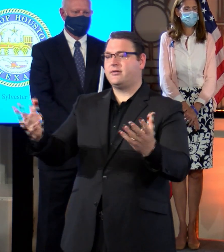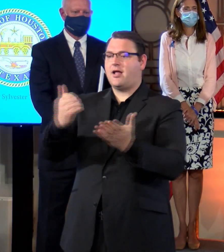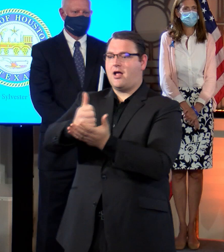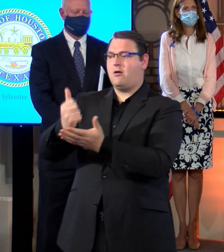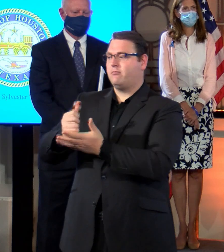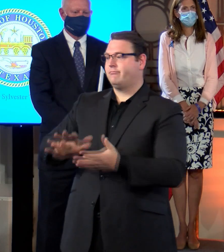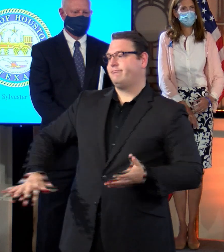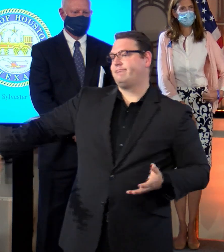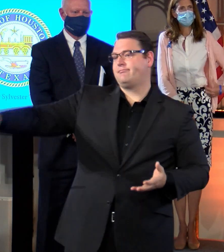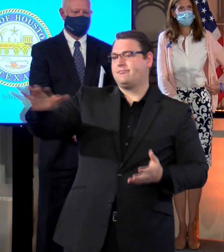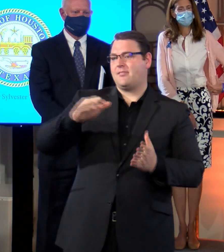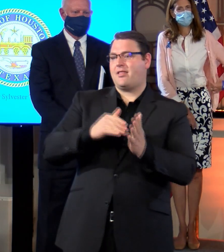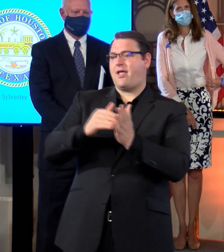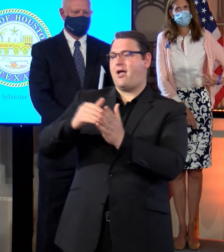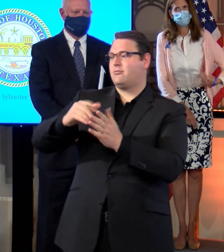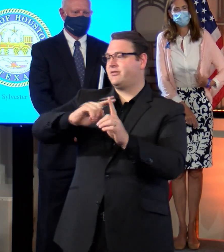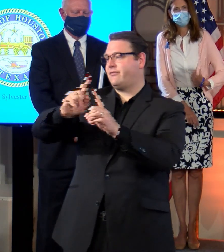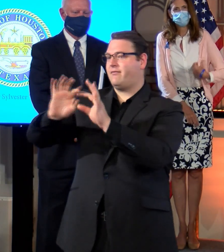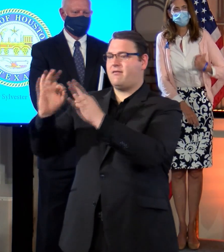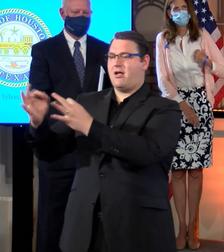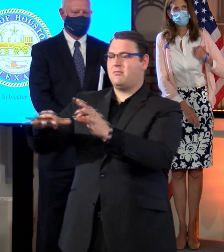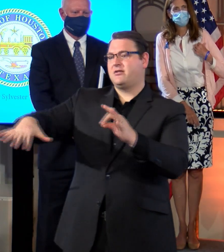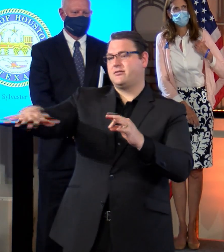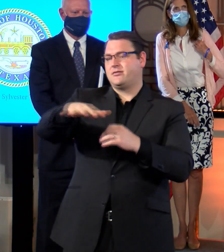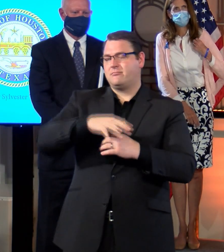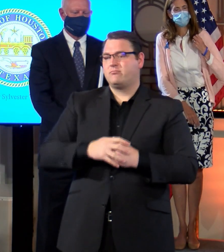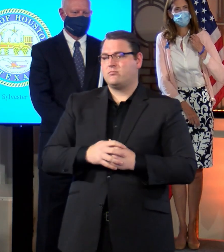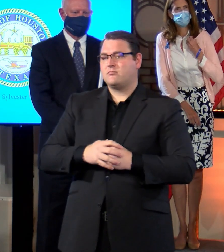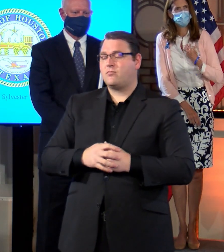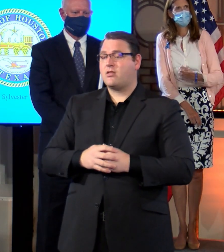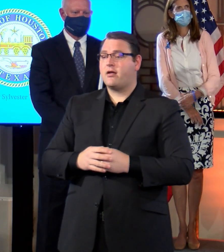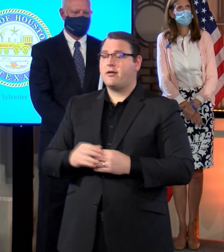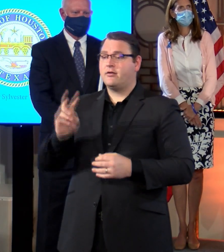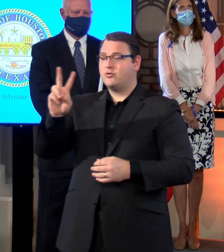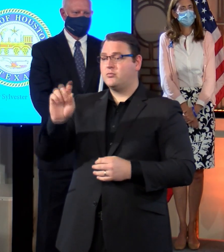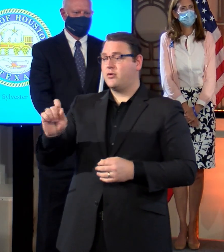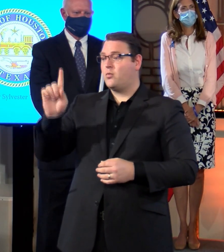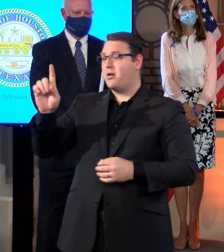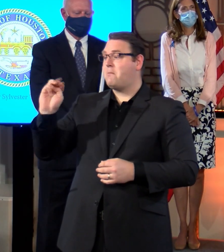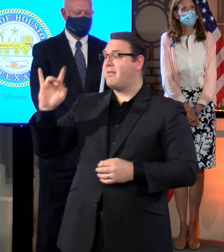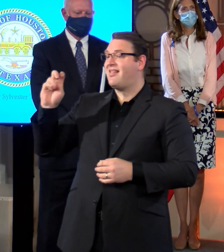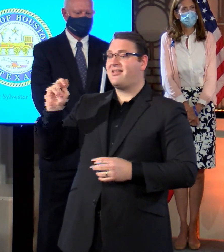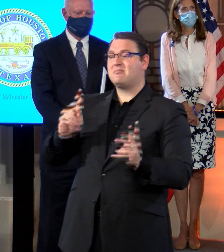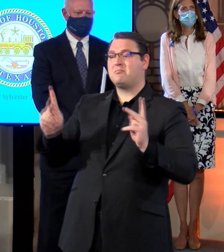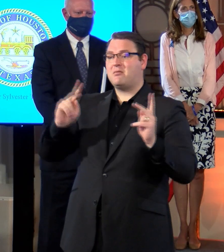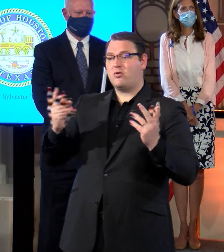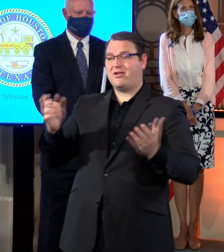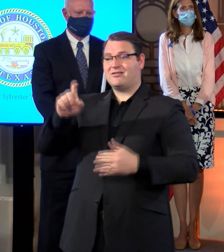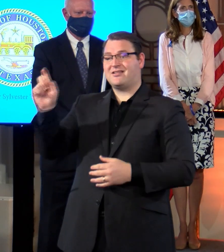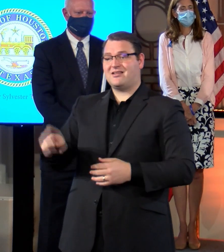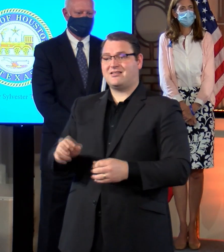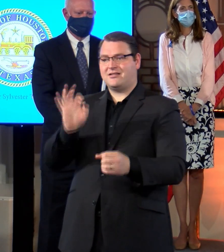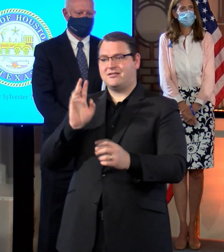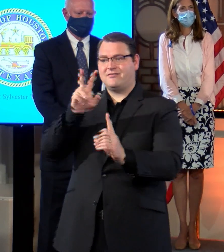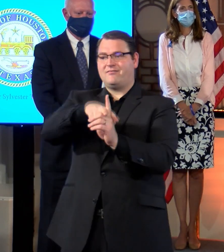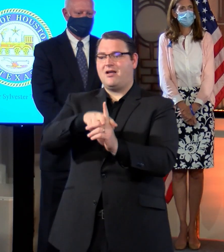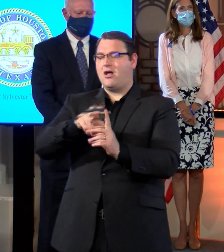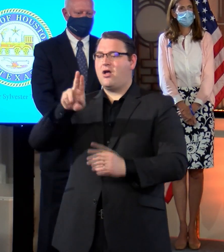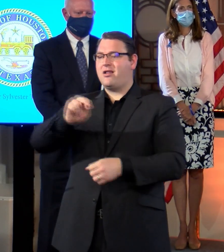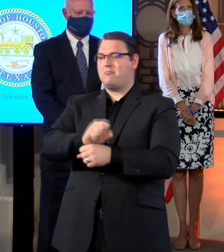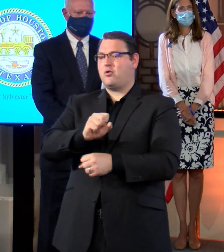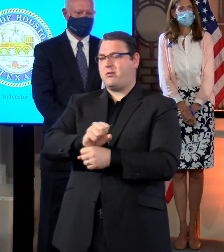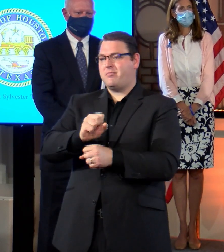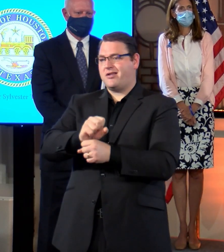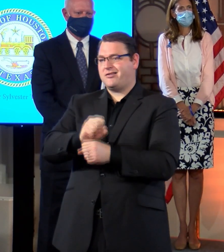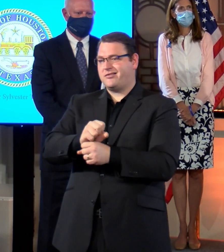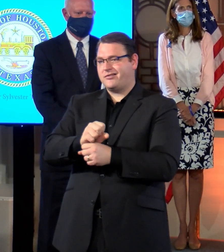our city. More than 2.1 million Texans have filed for unemployment since COVID-19 began its spread, and for